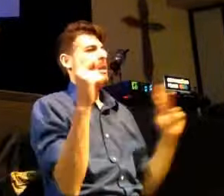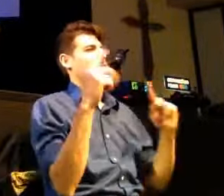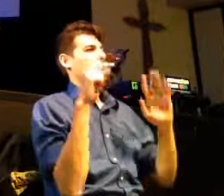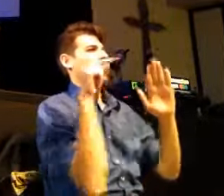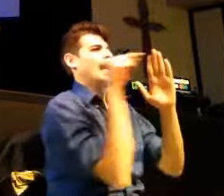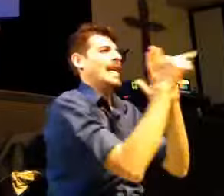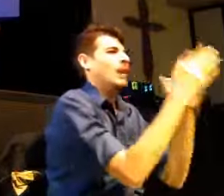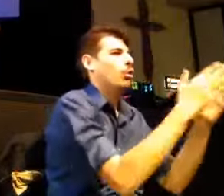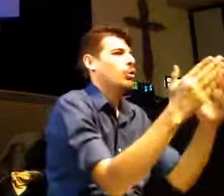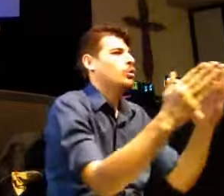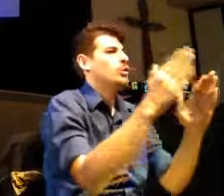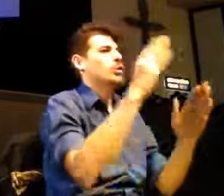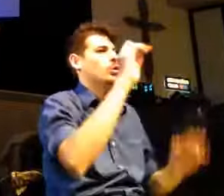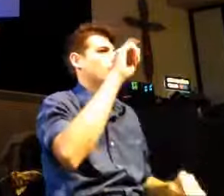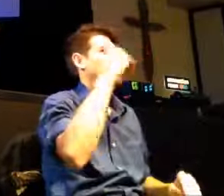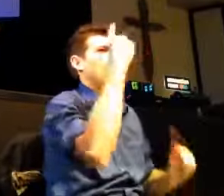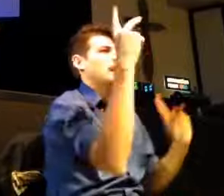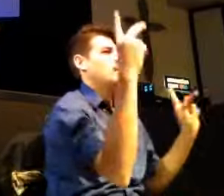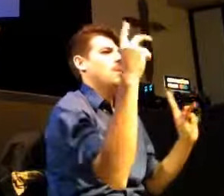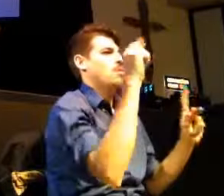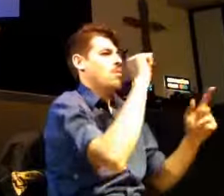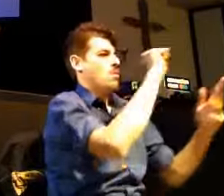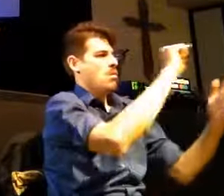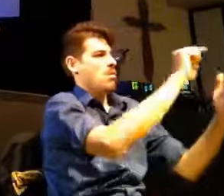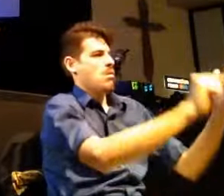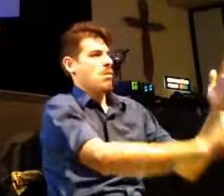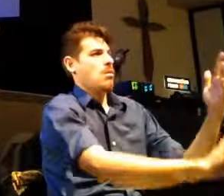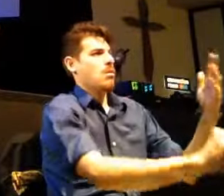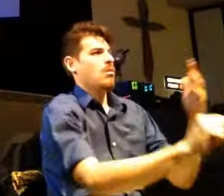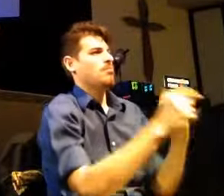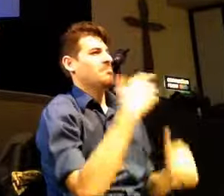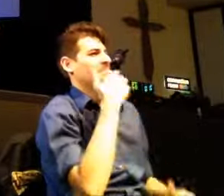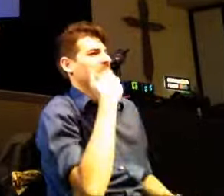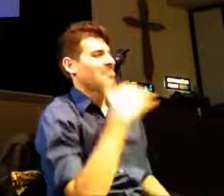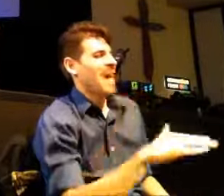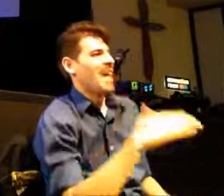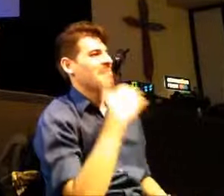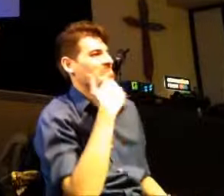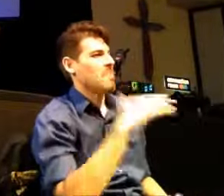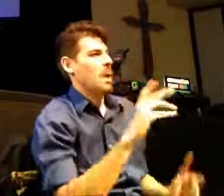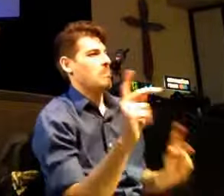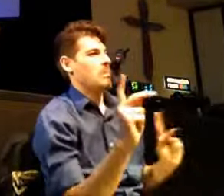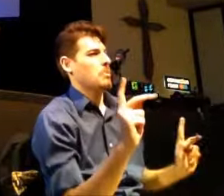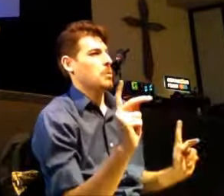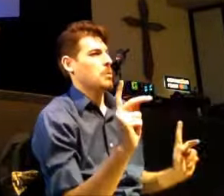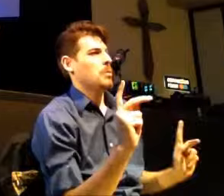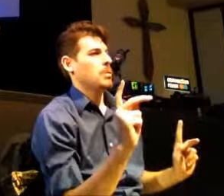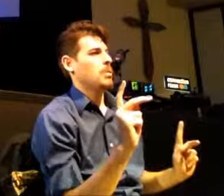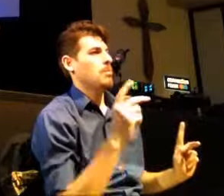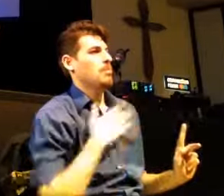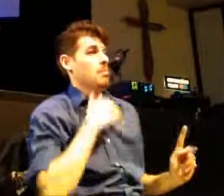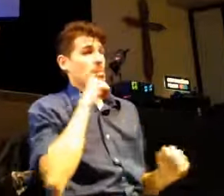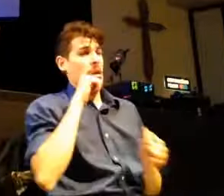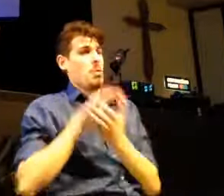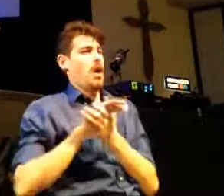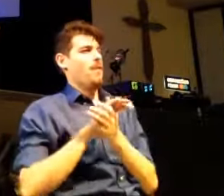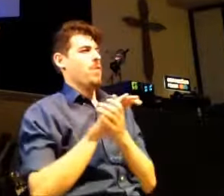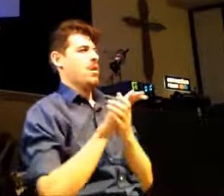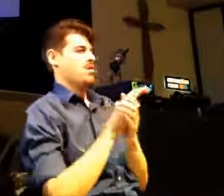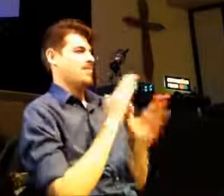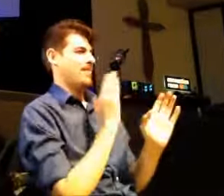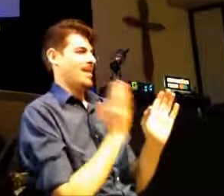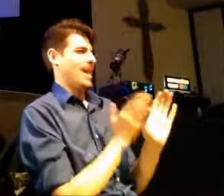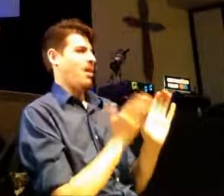killers and crazy people, and so many people are like, are you tall enough to do that? Because these seem like violent